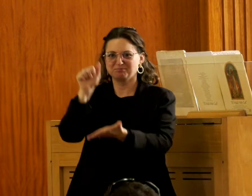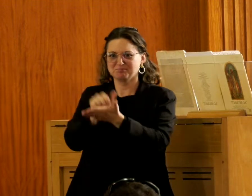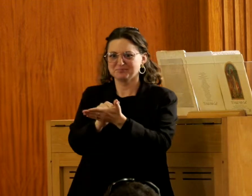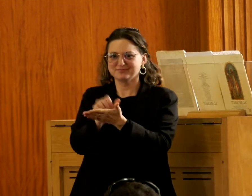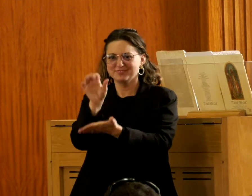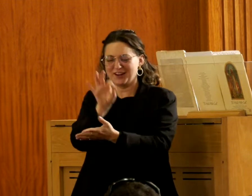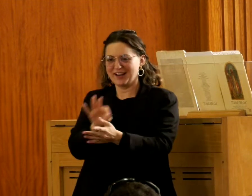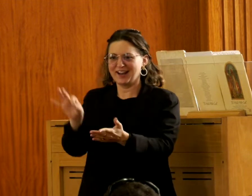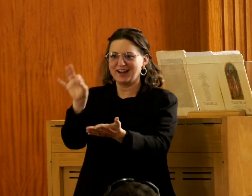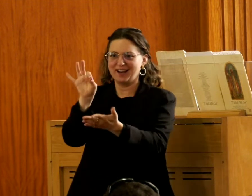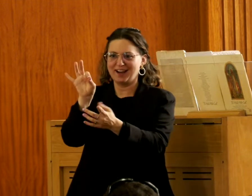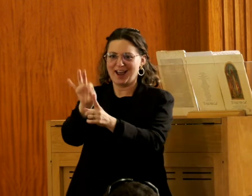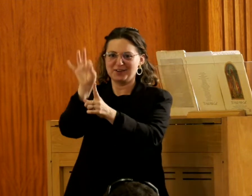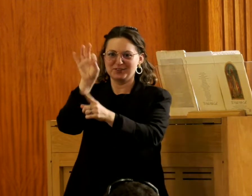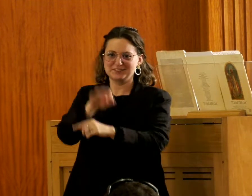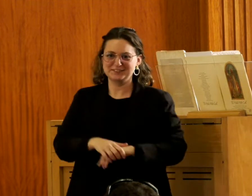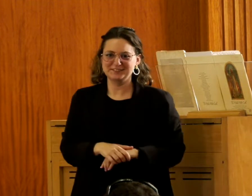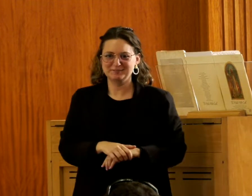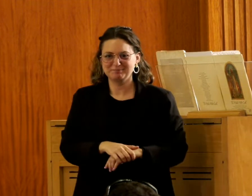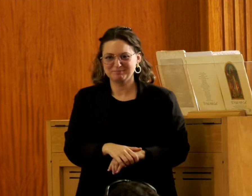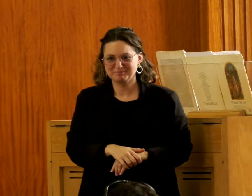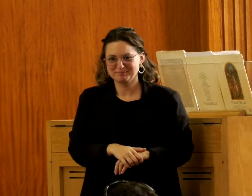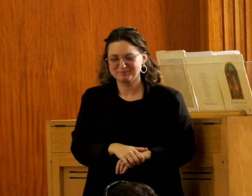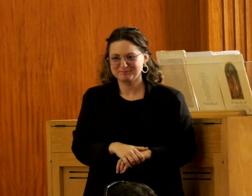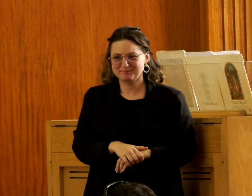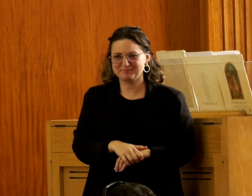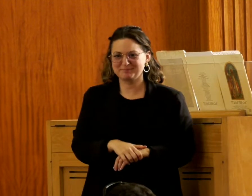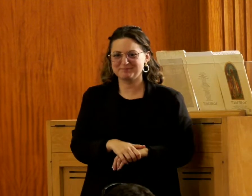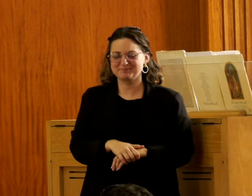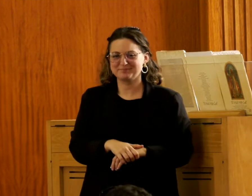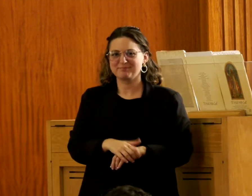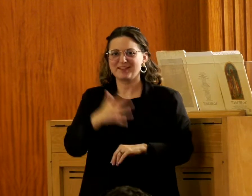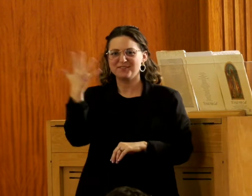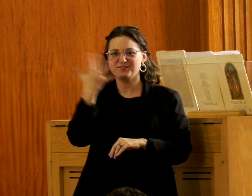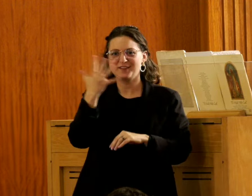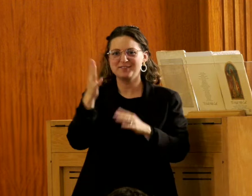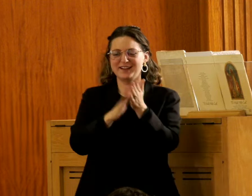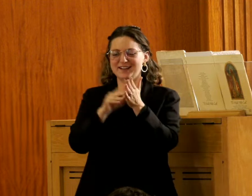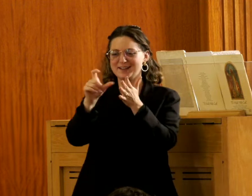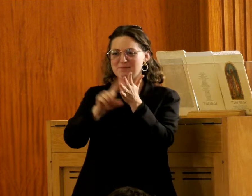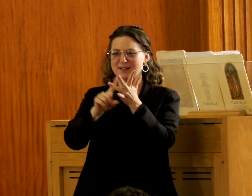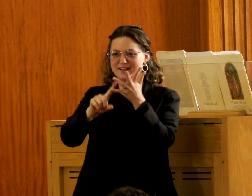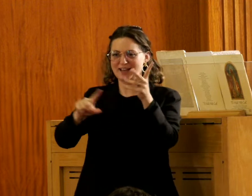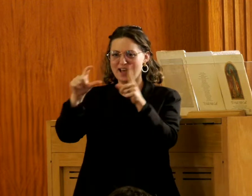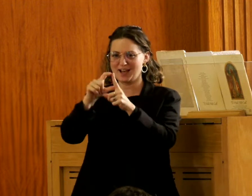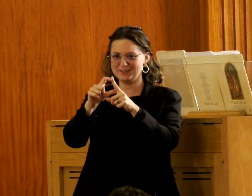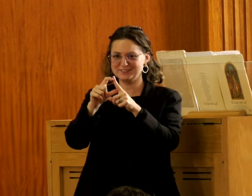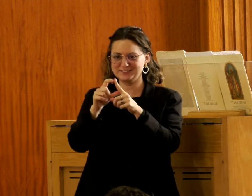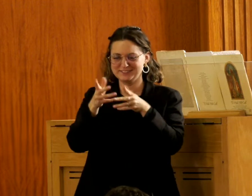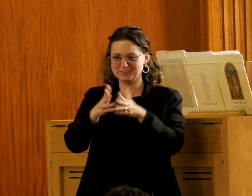being in the family for more than 50 years, the former guest house at 15 McLeod Street was finally sold in